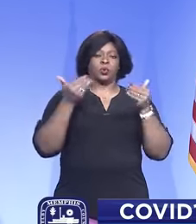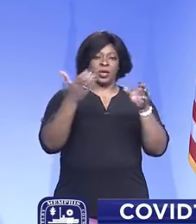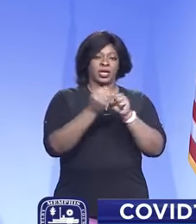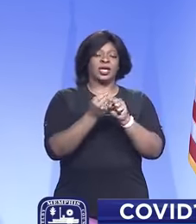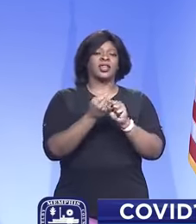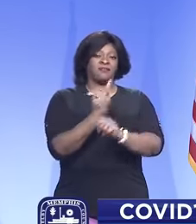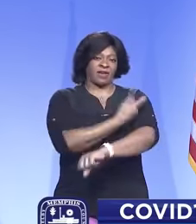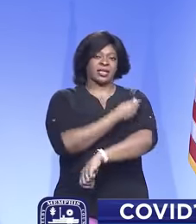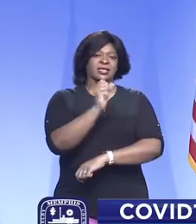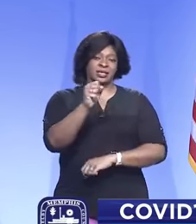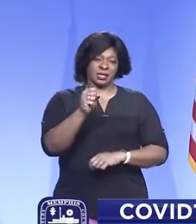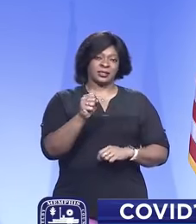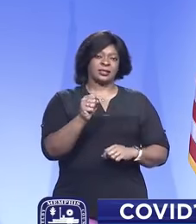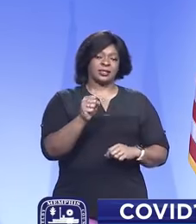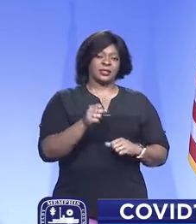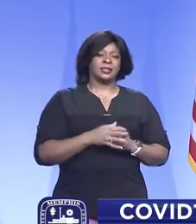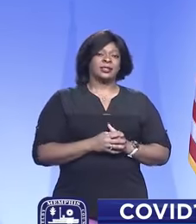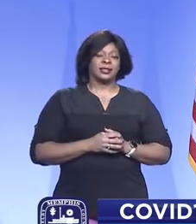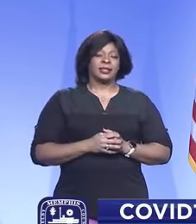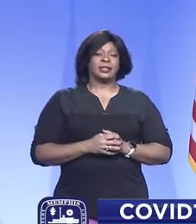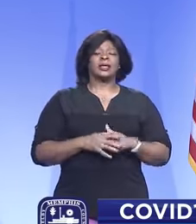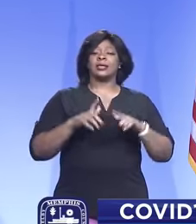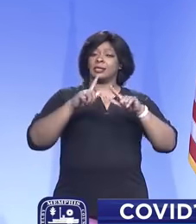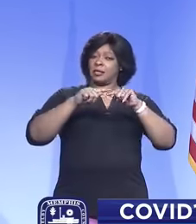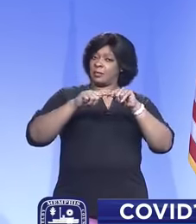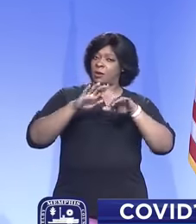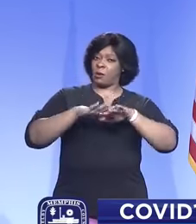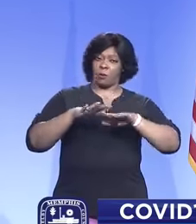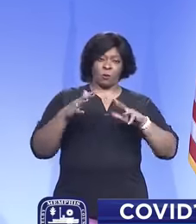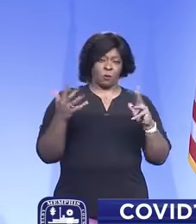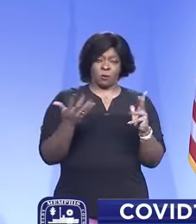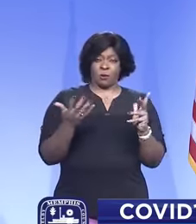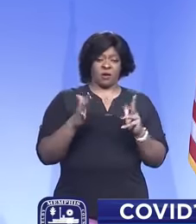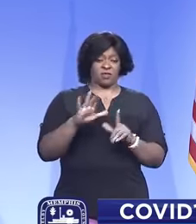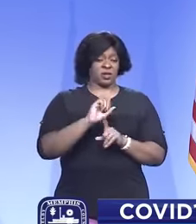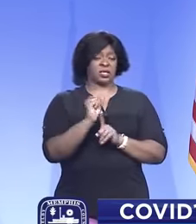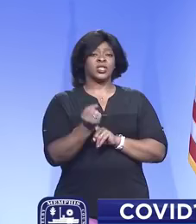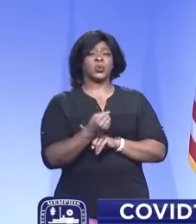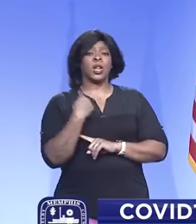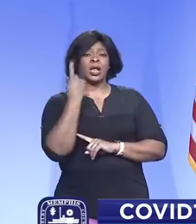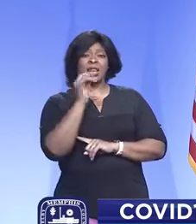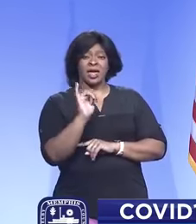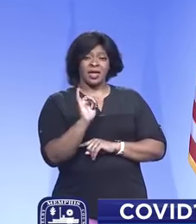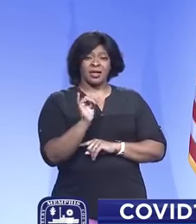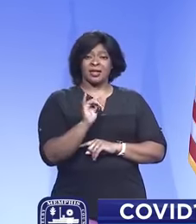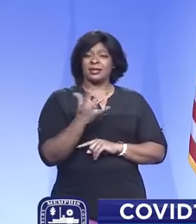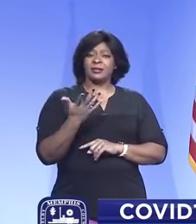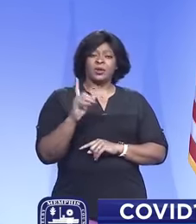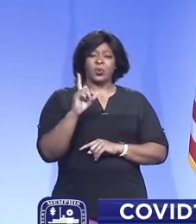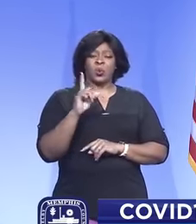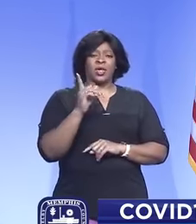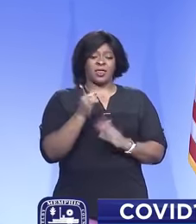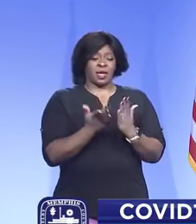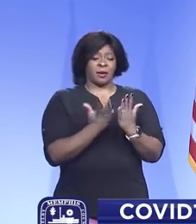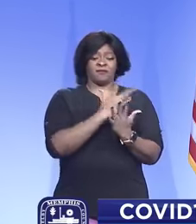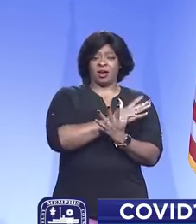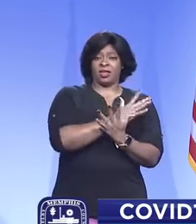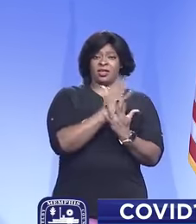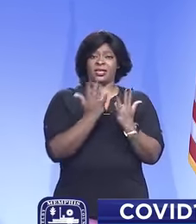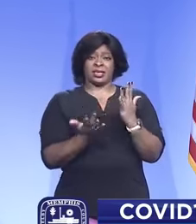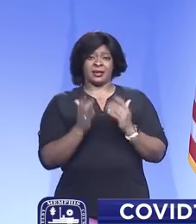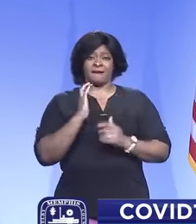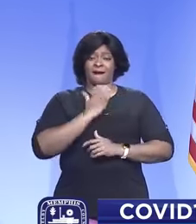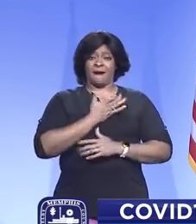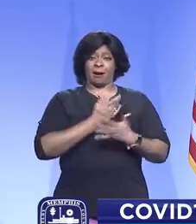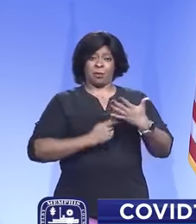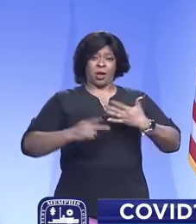vaccine. And depending on what their situation is in terms of where they fall in the